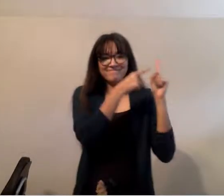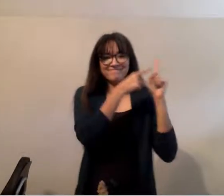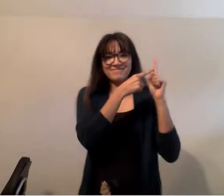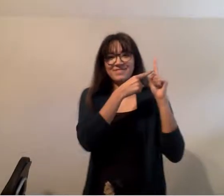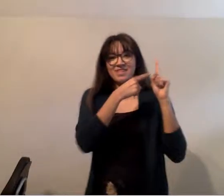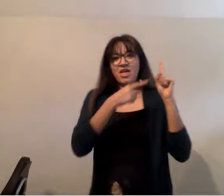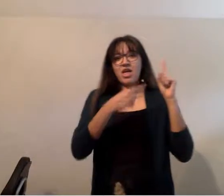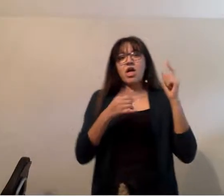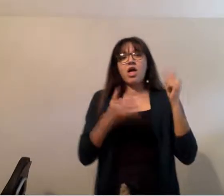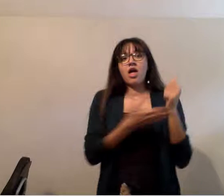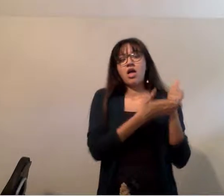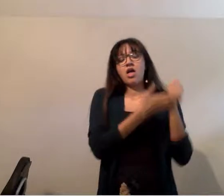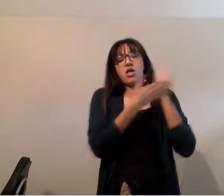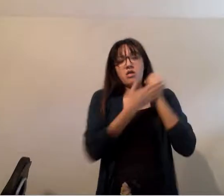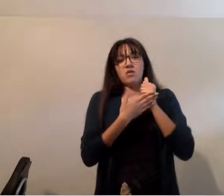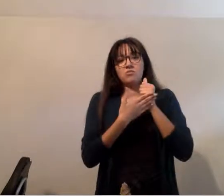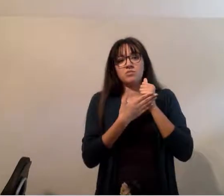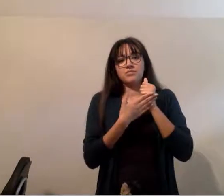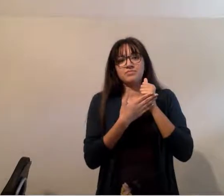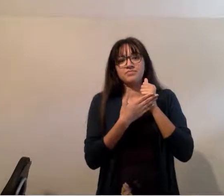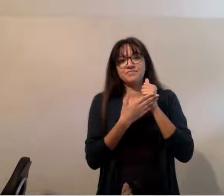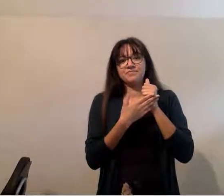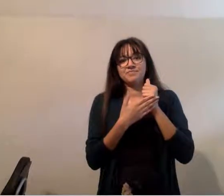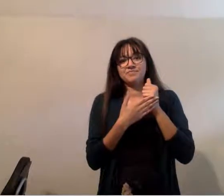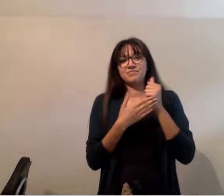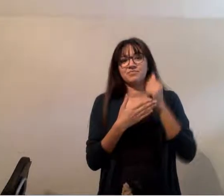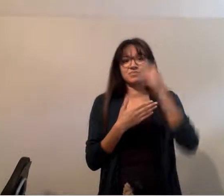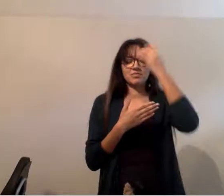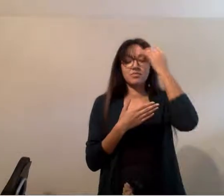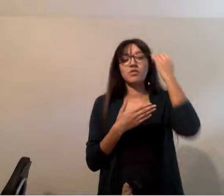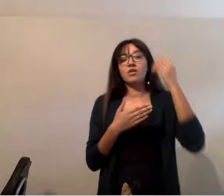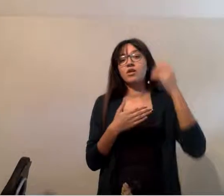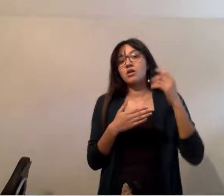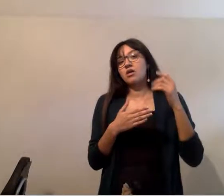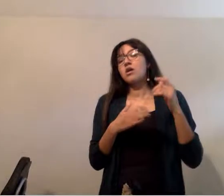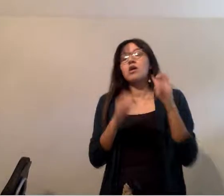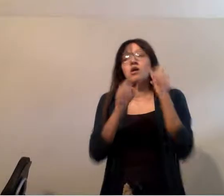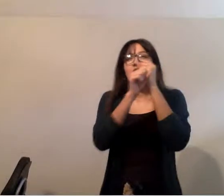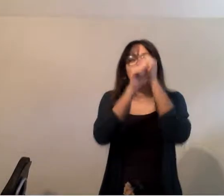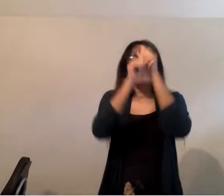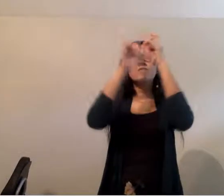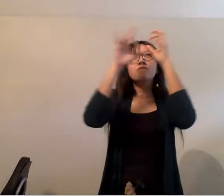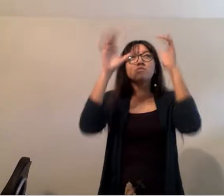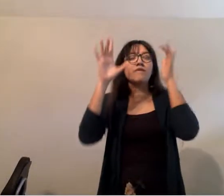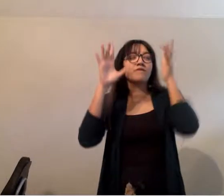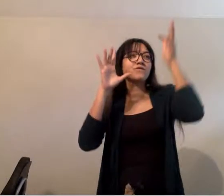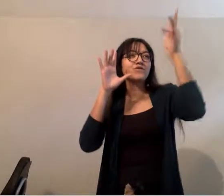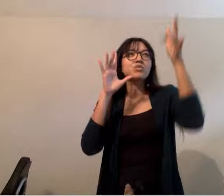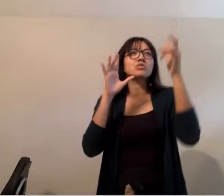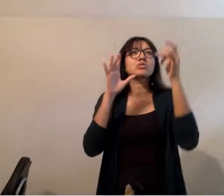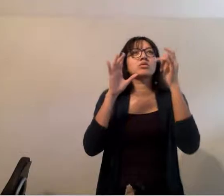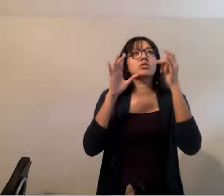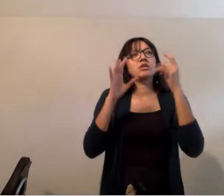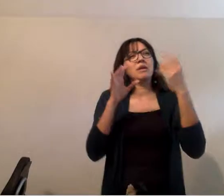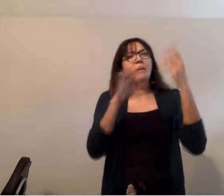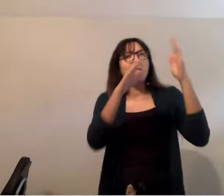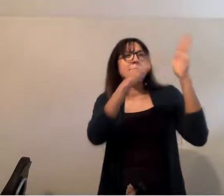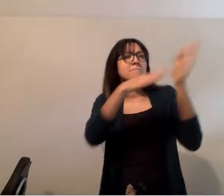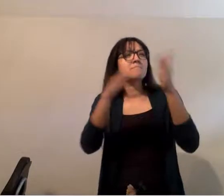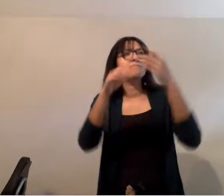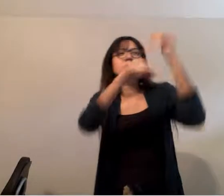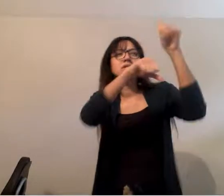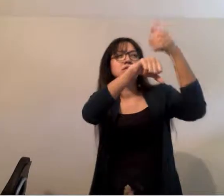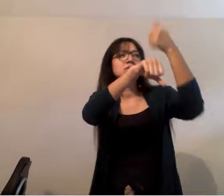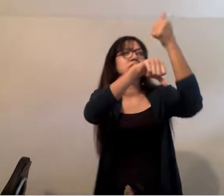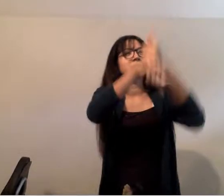ability to do things no other animal can do. We can visualize the future. We can see the big picture. We can make long-term plans. And he wants to